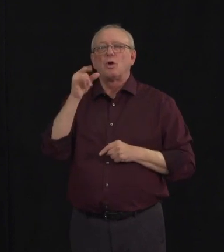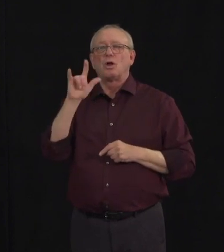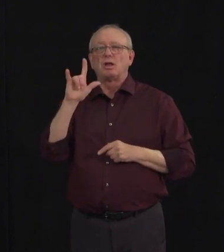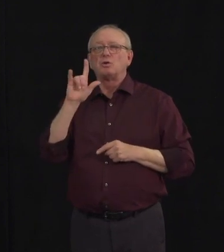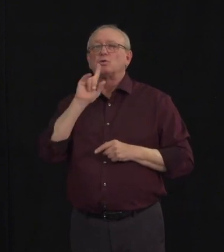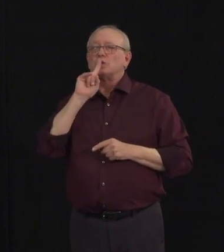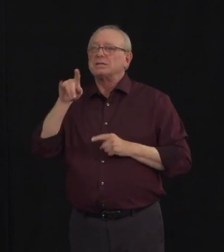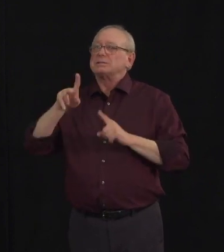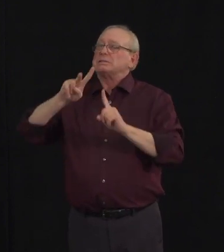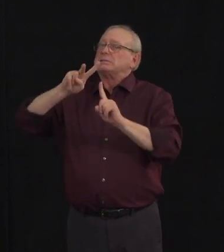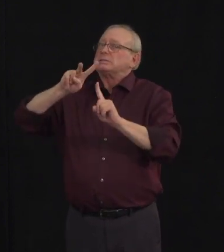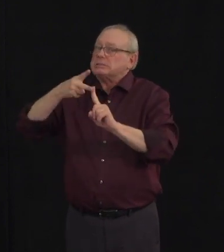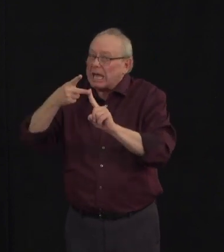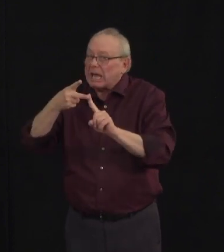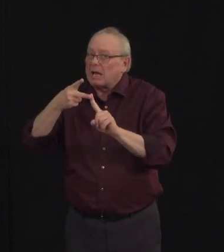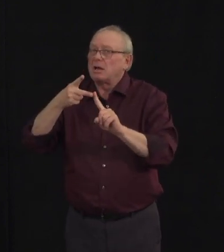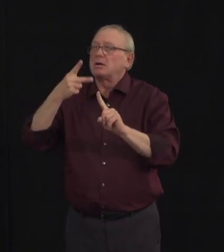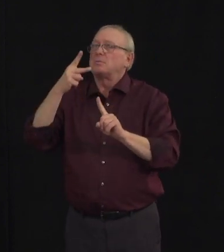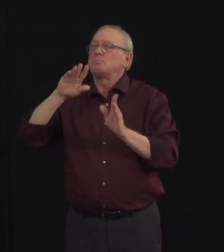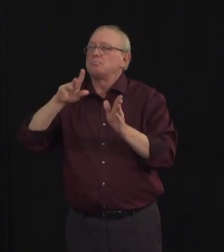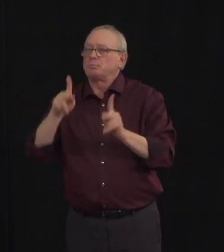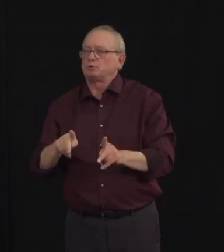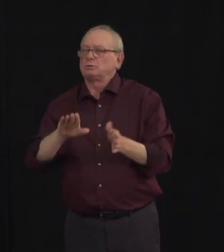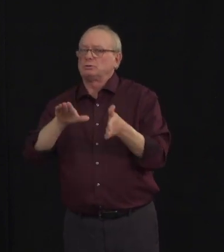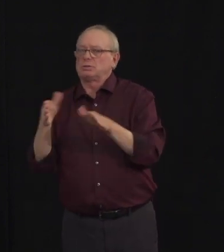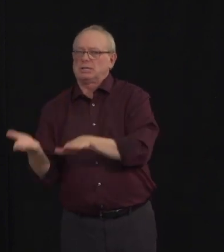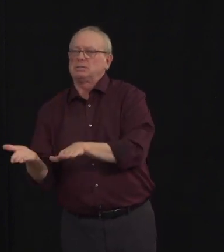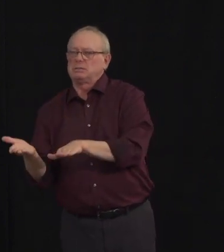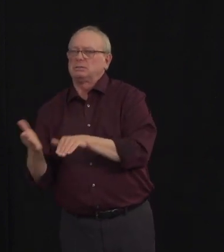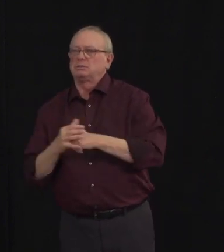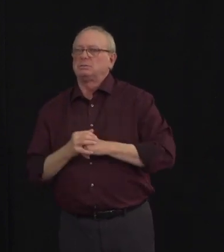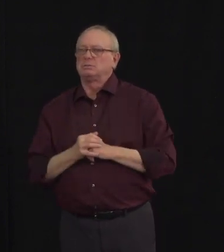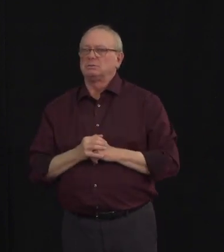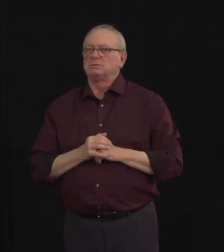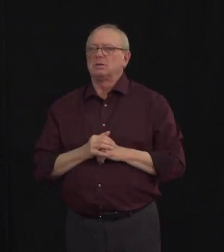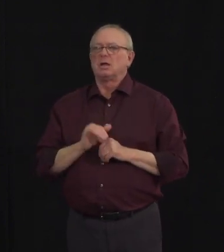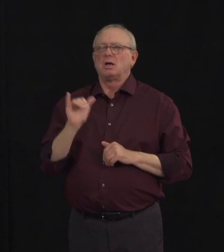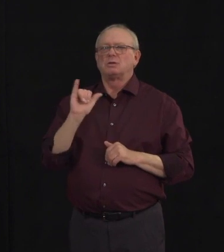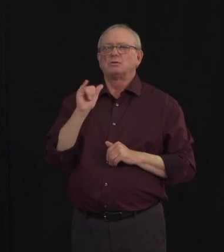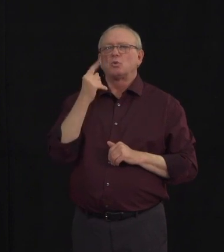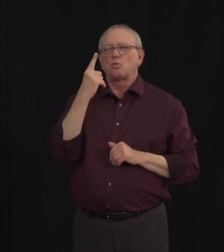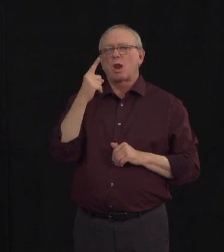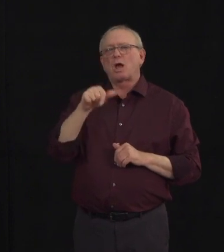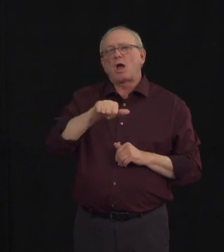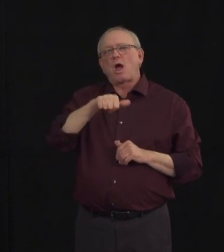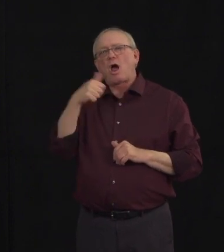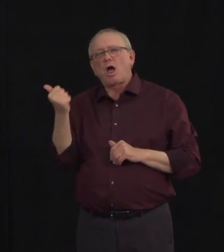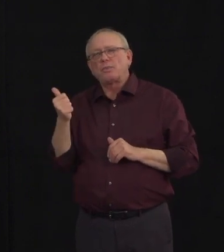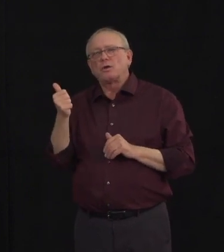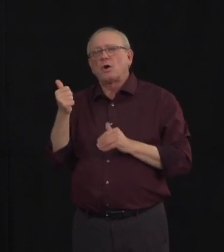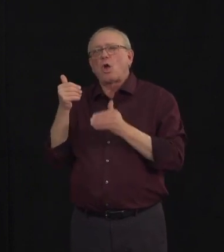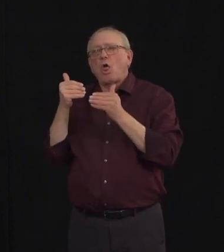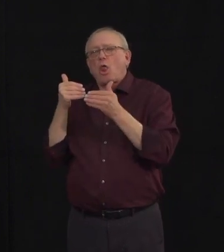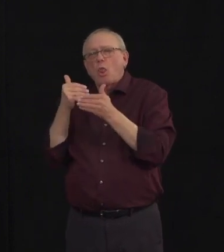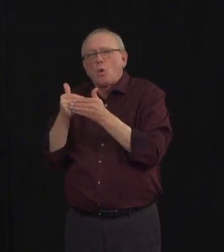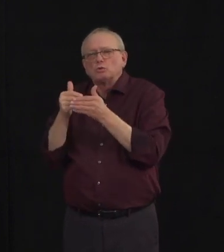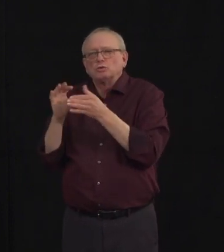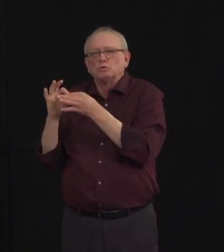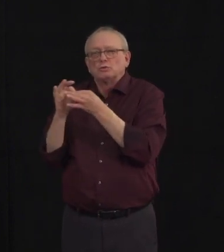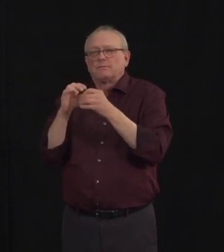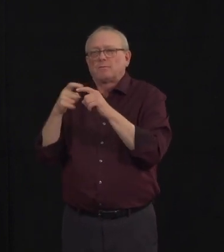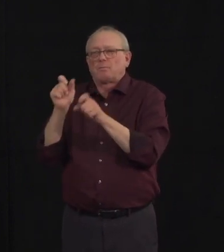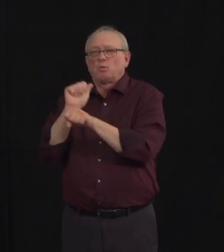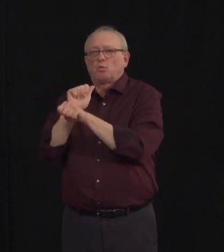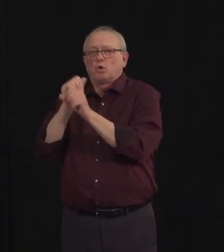have previously confirmed at least one other death in a close contact of a worker. However, given that it can sometimes be difficult to